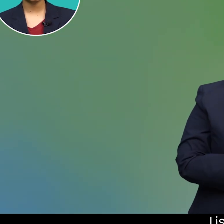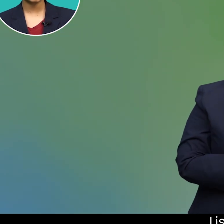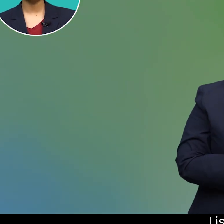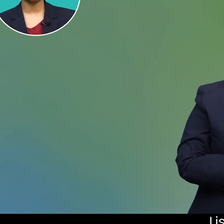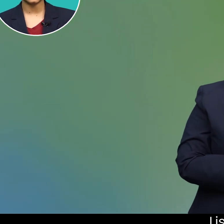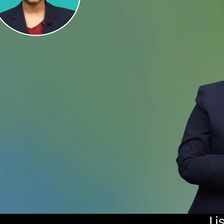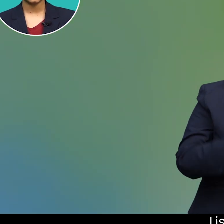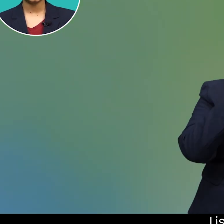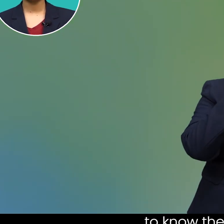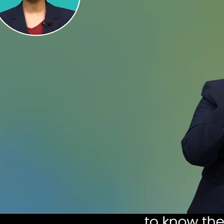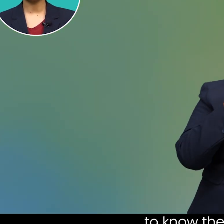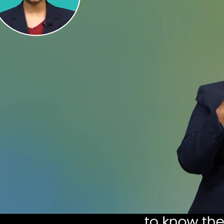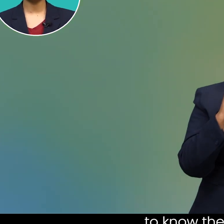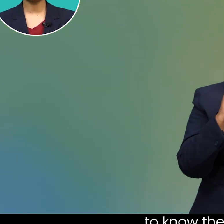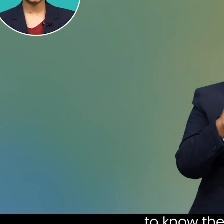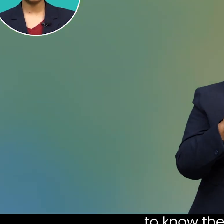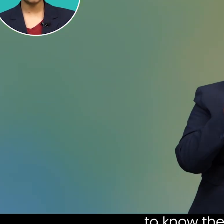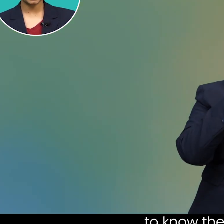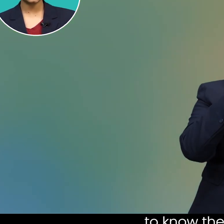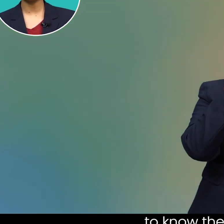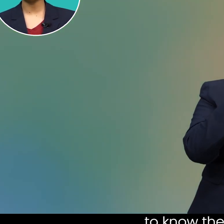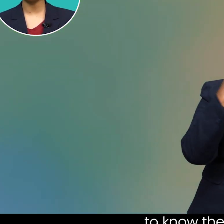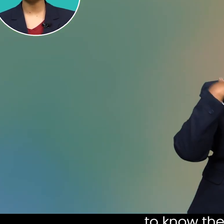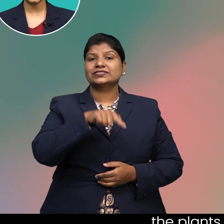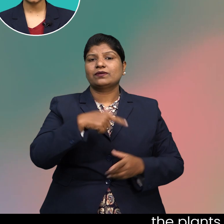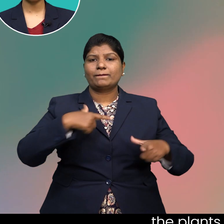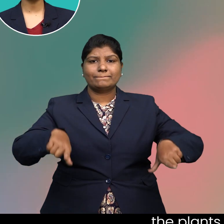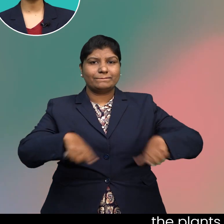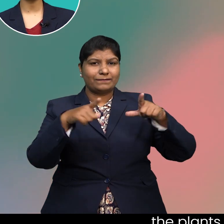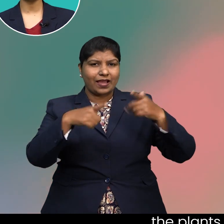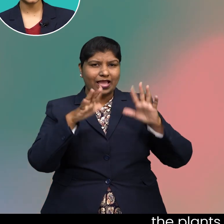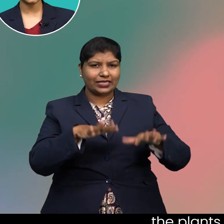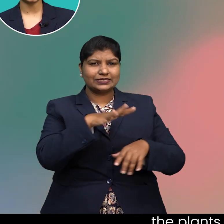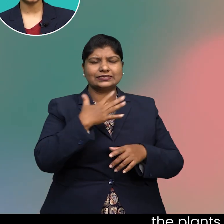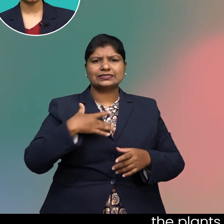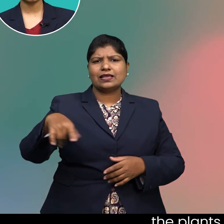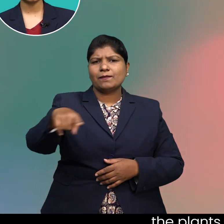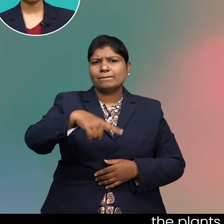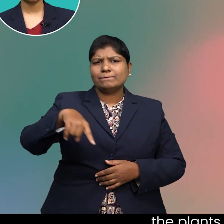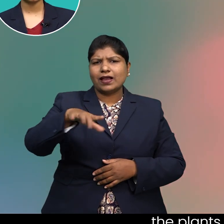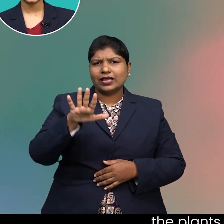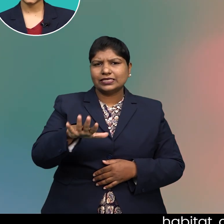Listen carefully to know the information perfectly.